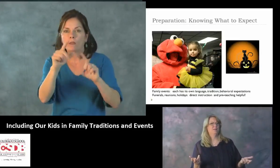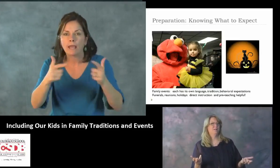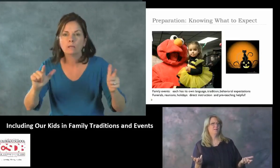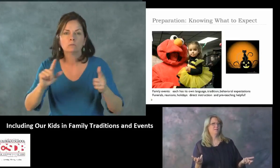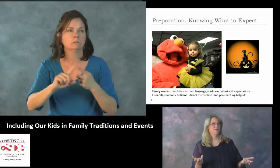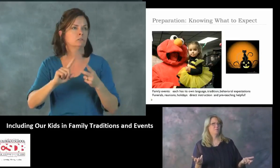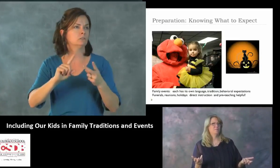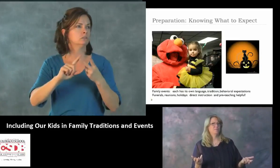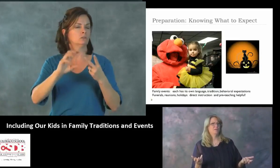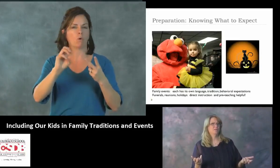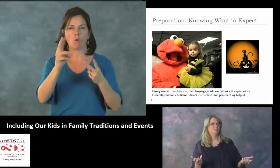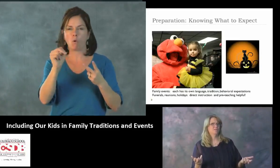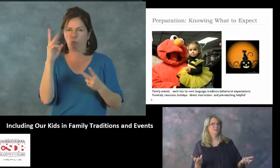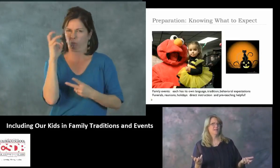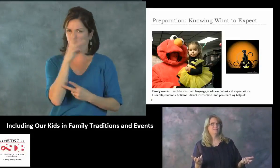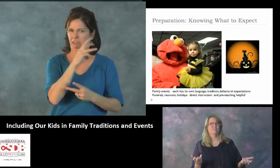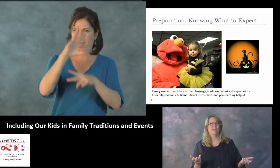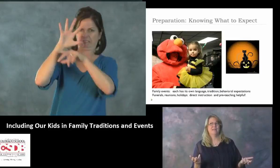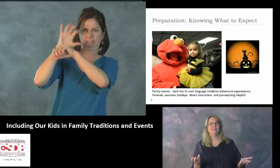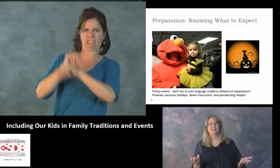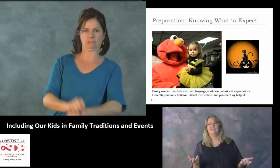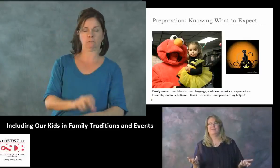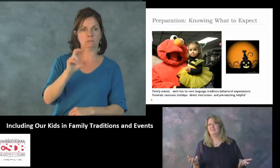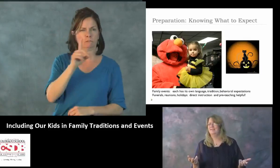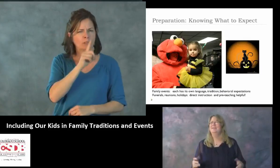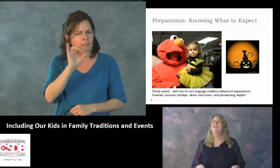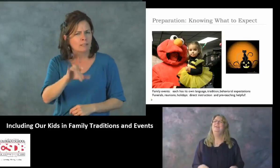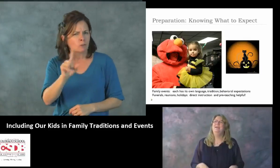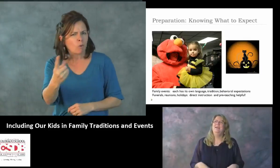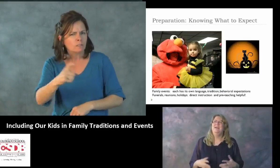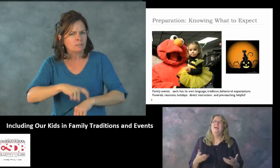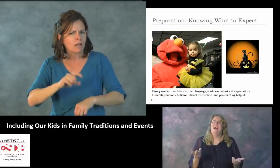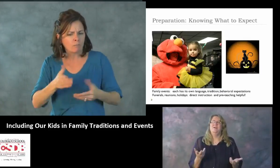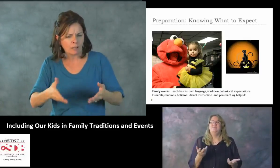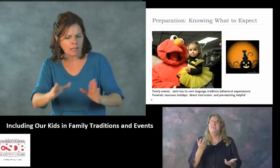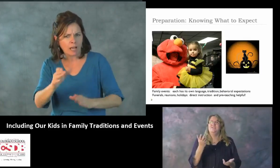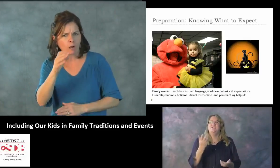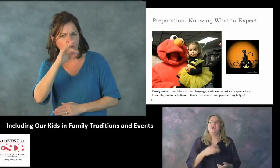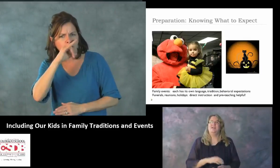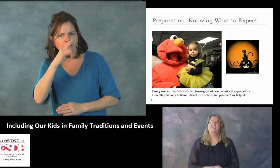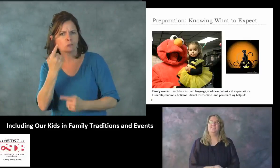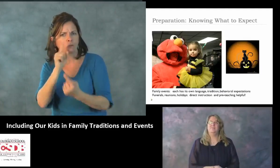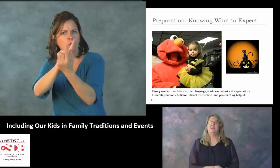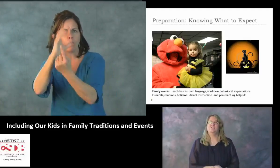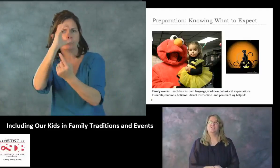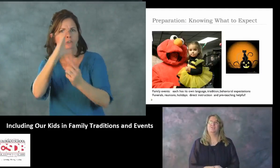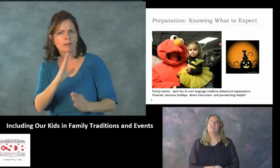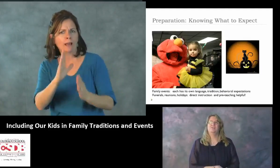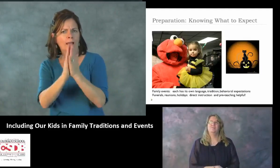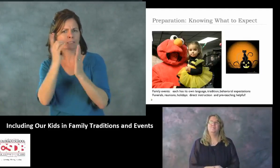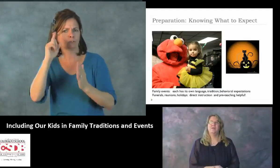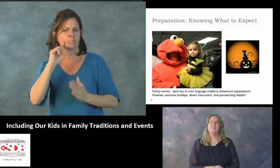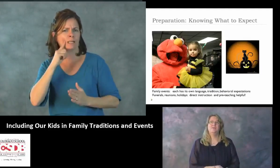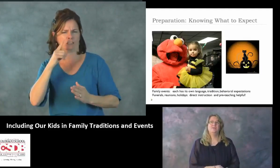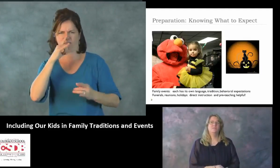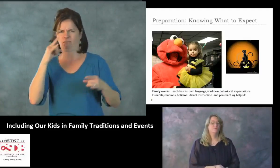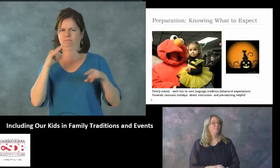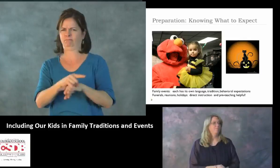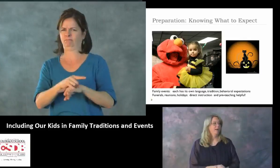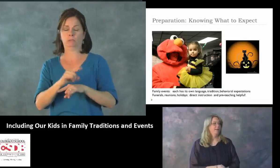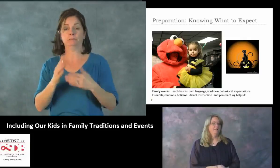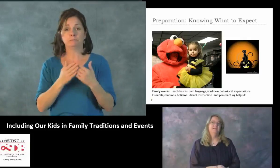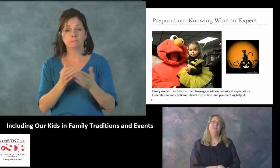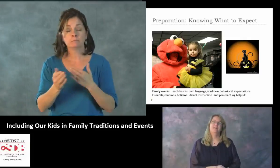time we let our kids go up to strangers and ask for candy, right? This child in the picture might be a little